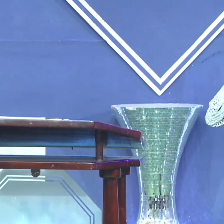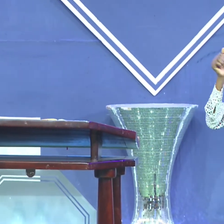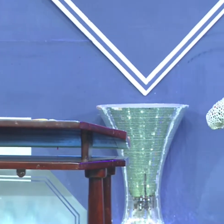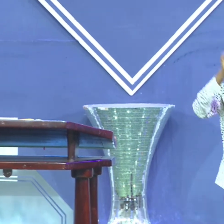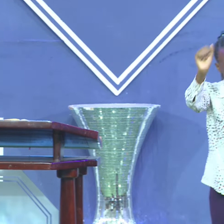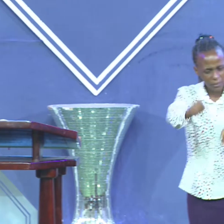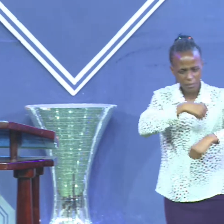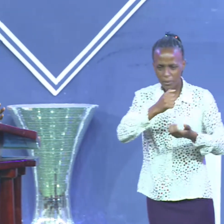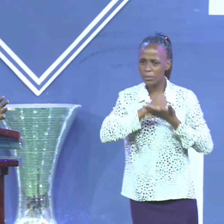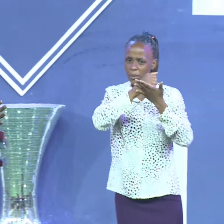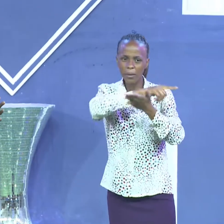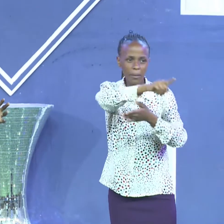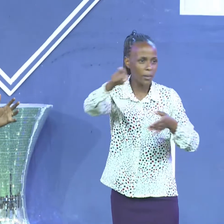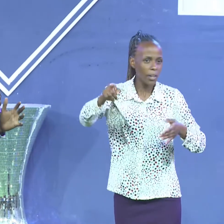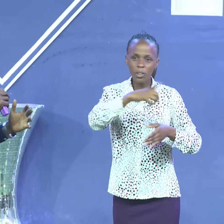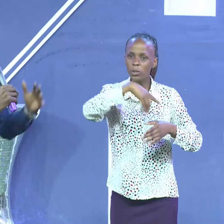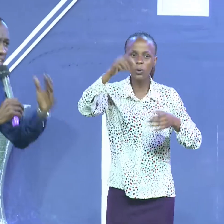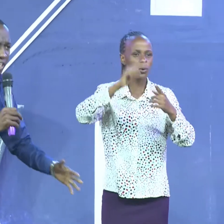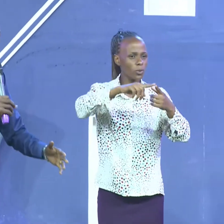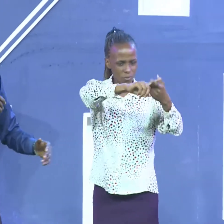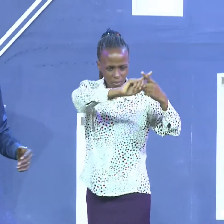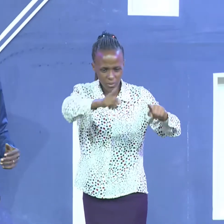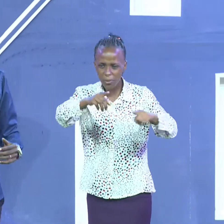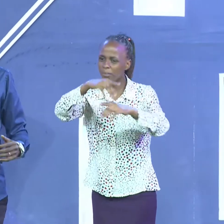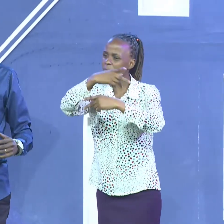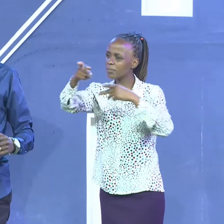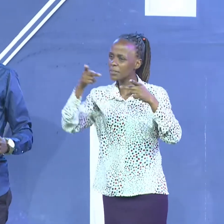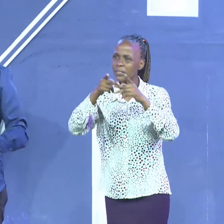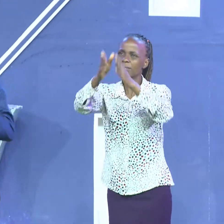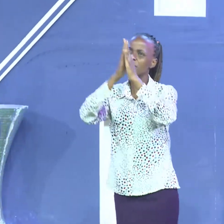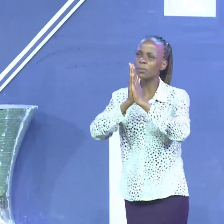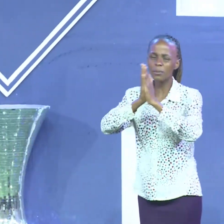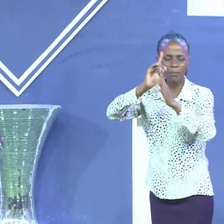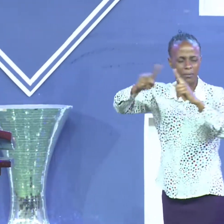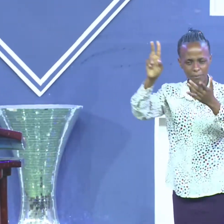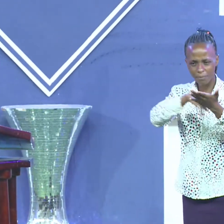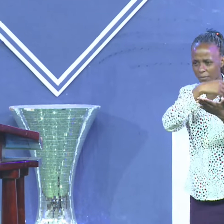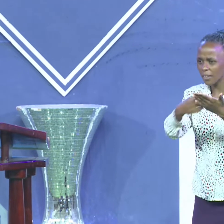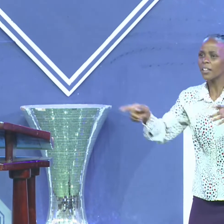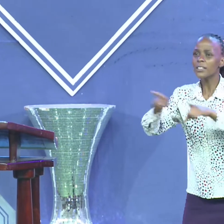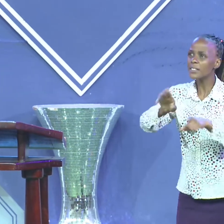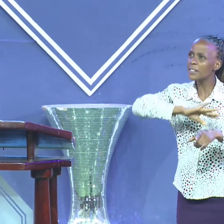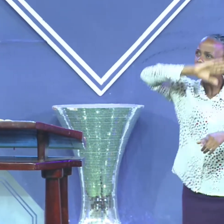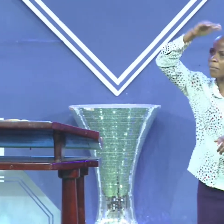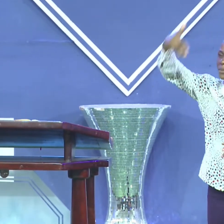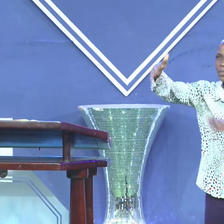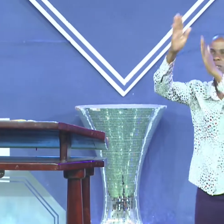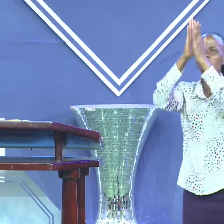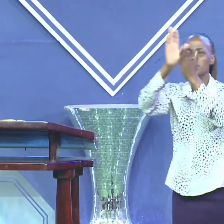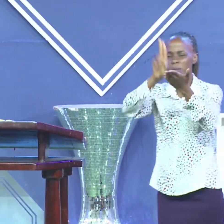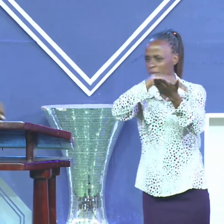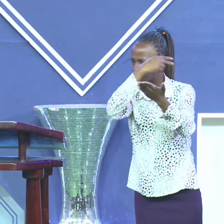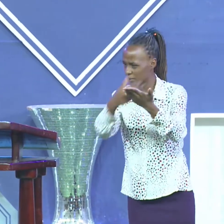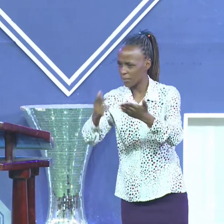you pray with cannot help you. You've gone to various places for prayers and you failed. And you go to the mountains but